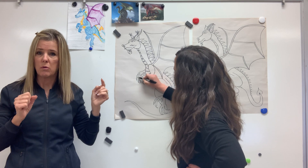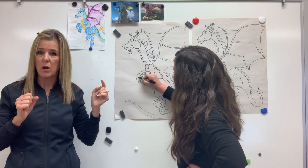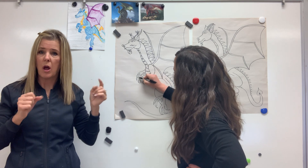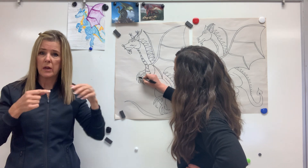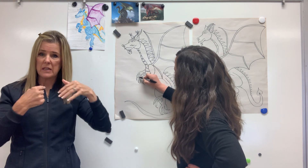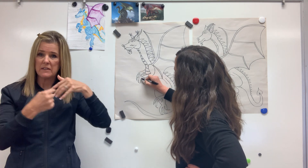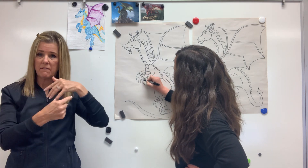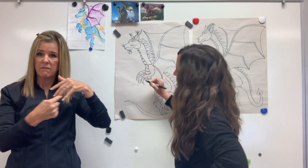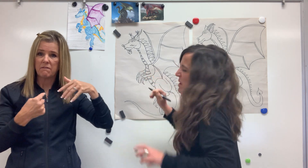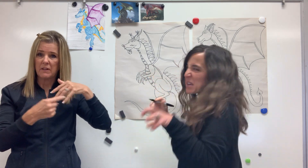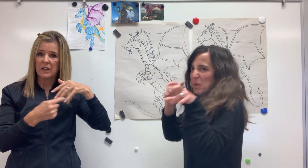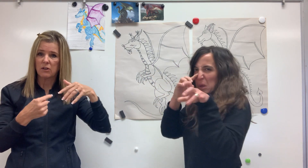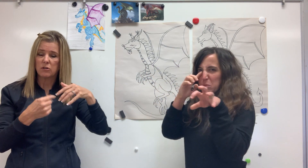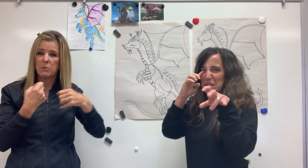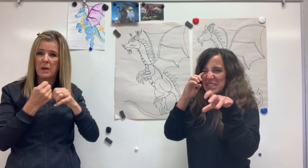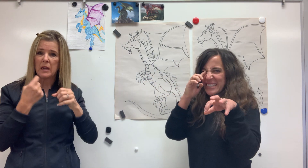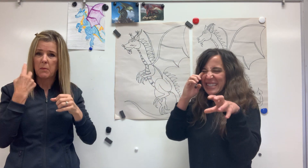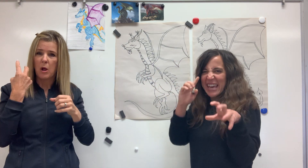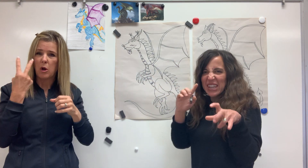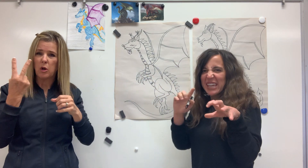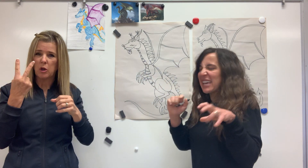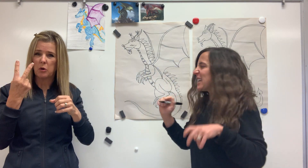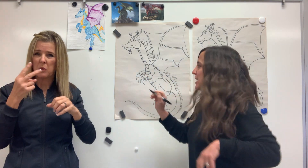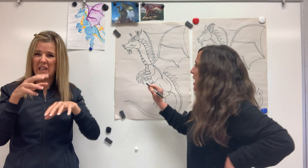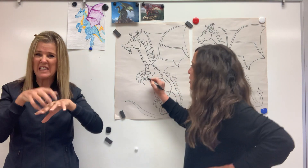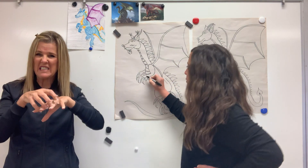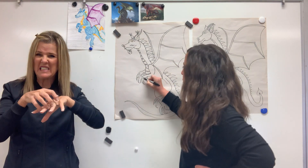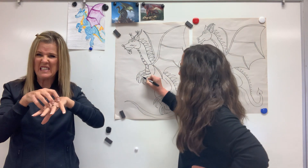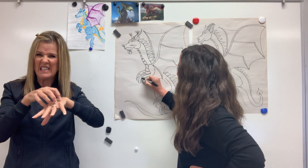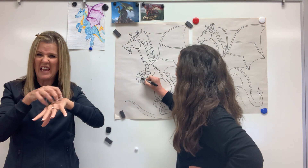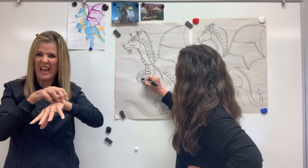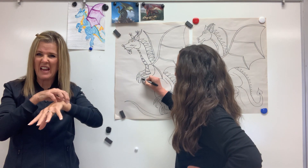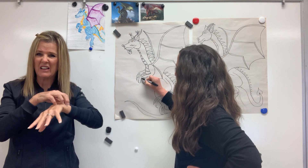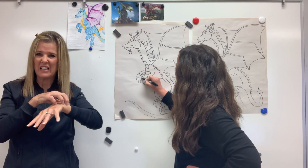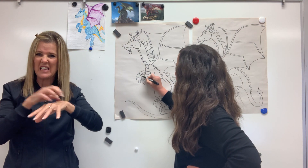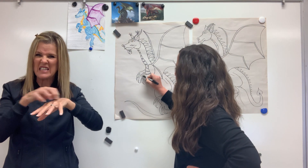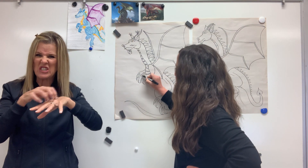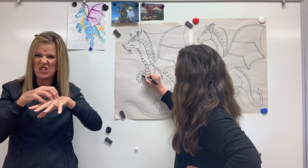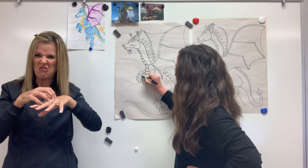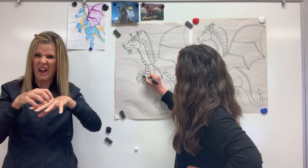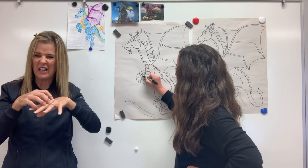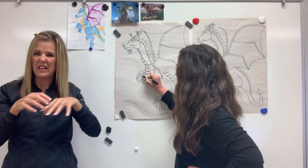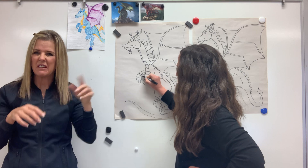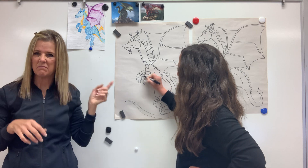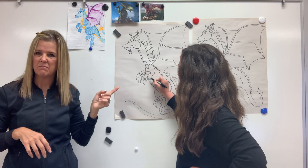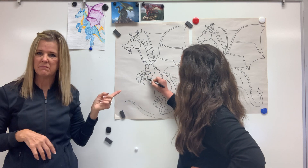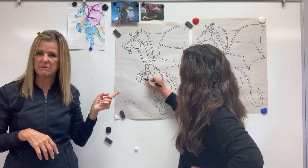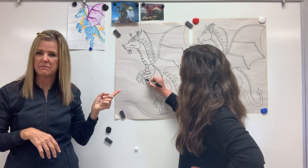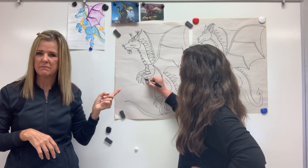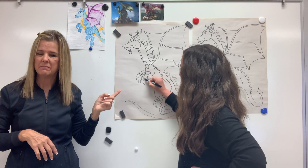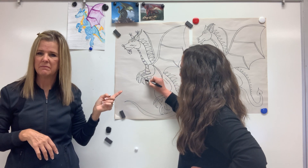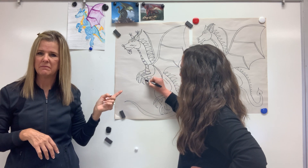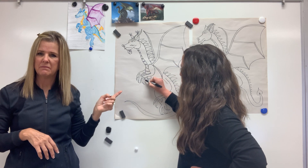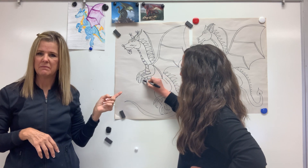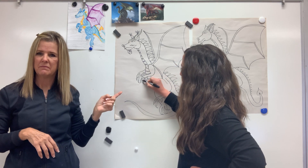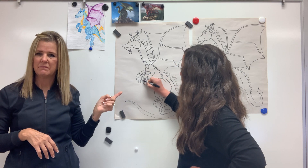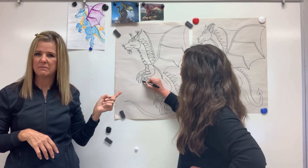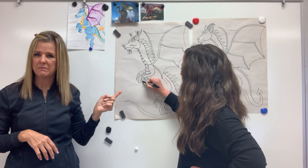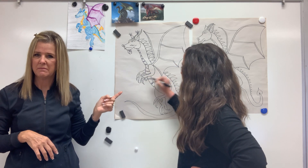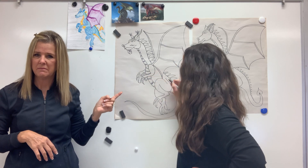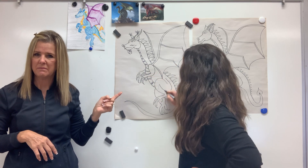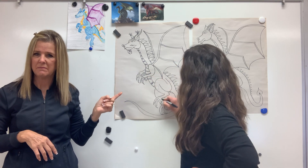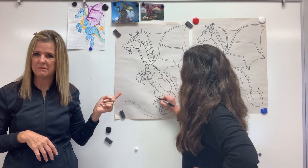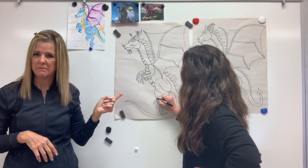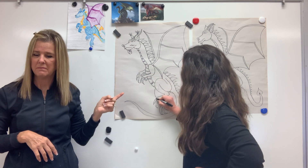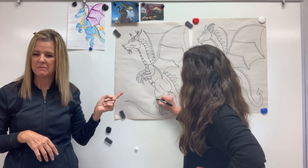little fingers, you wanna make him look really scaly and scraggly, so you could definitely make little curve lines